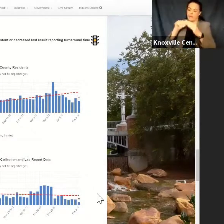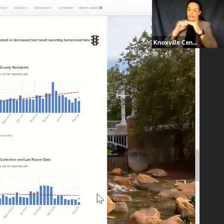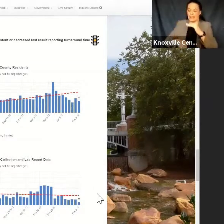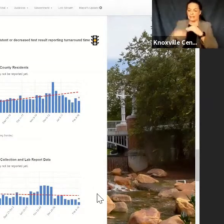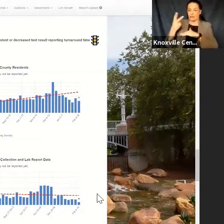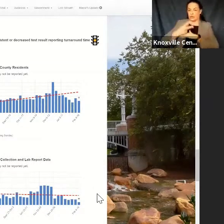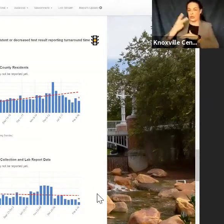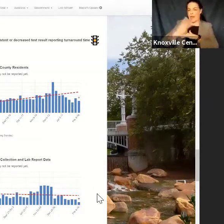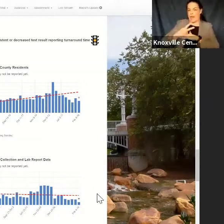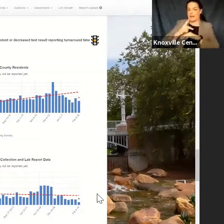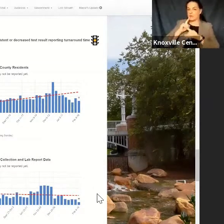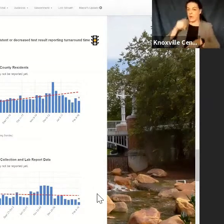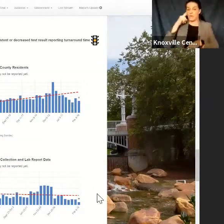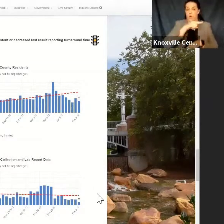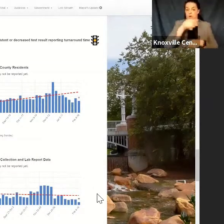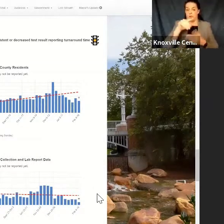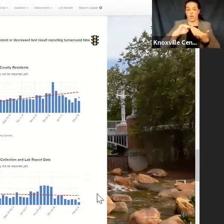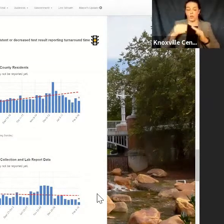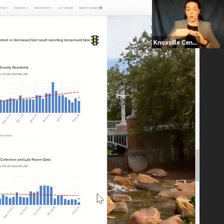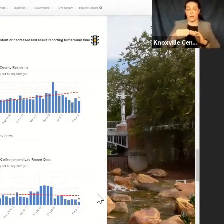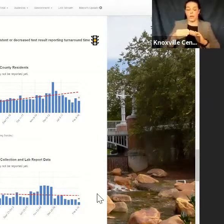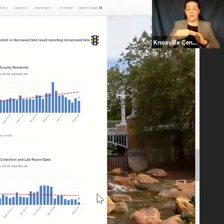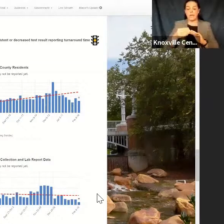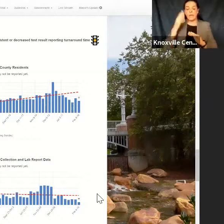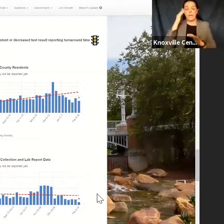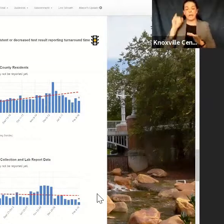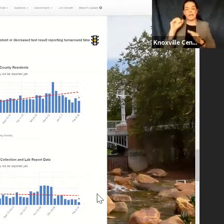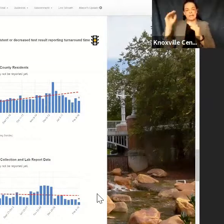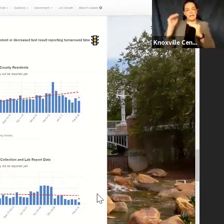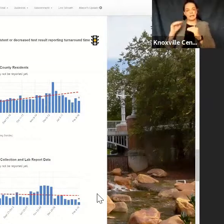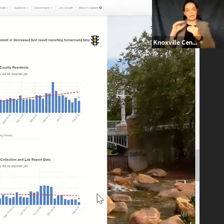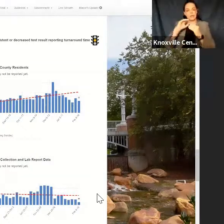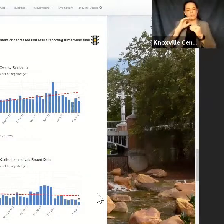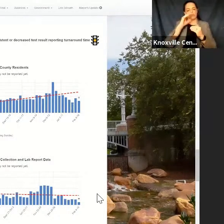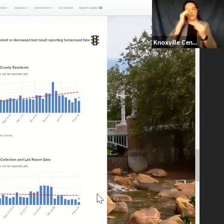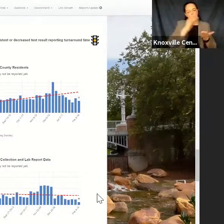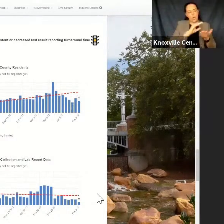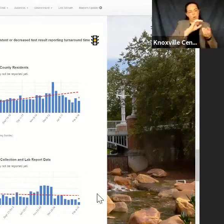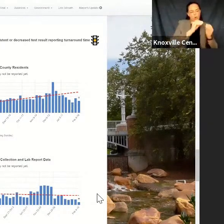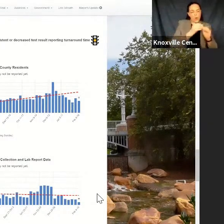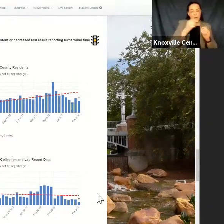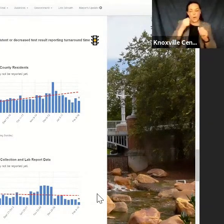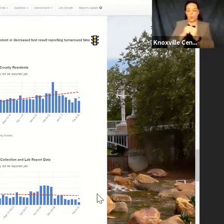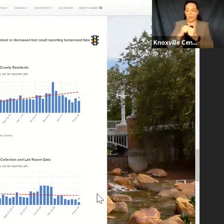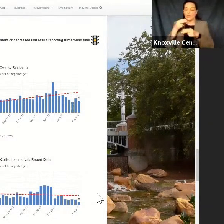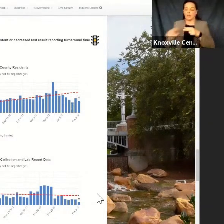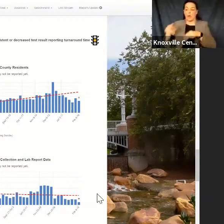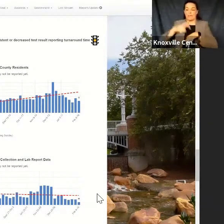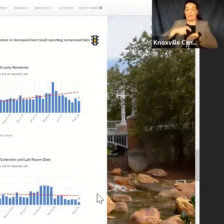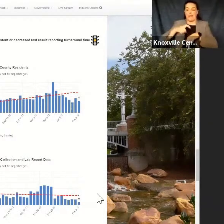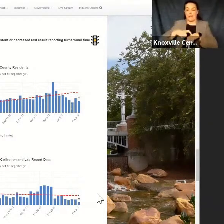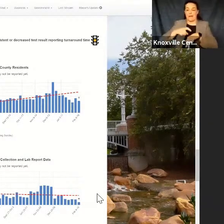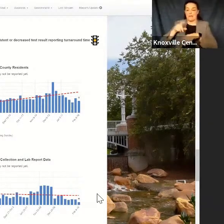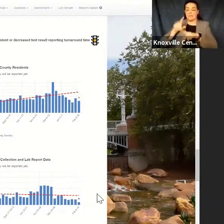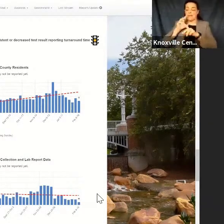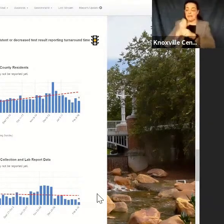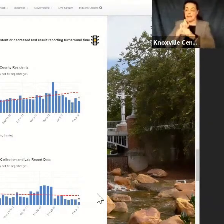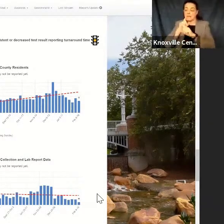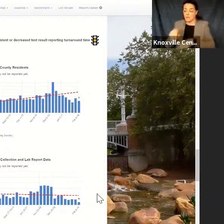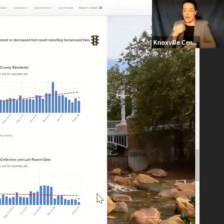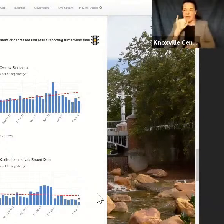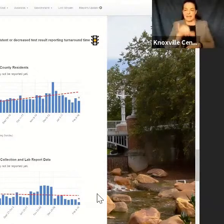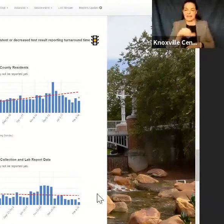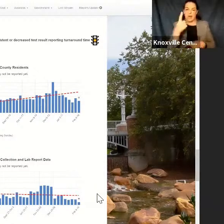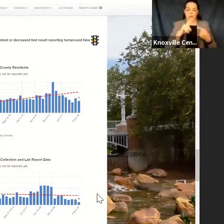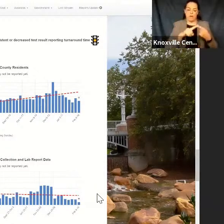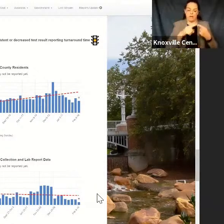2 days for the community. Because of the lower testing numbers coupled with our shorter lab turnaround time, we still are representing this benchmark